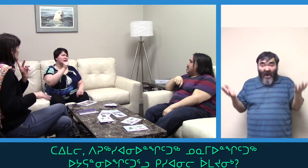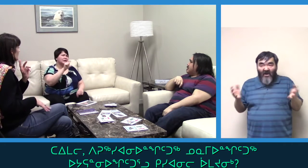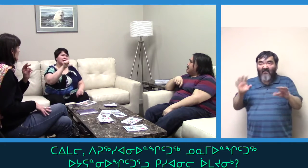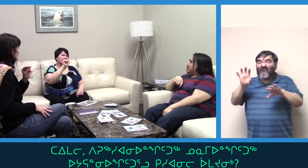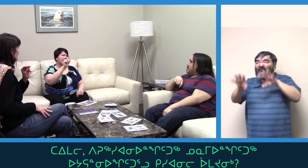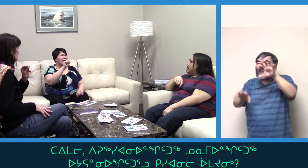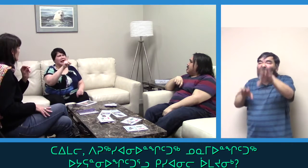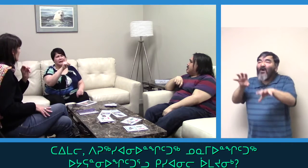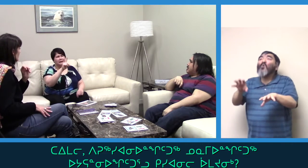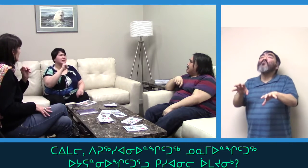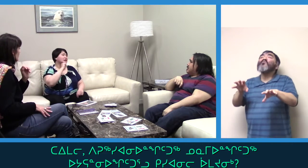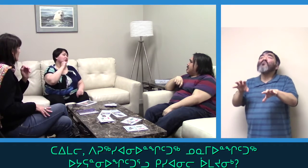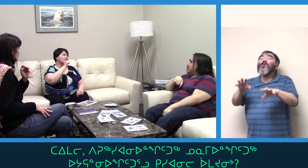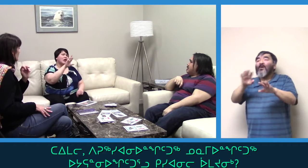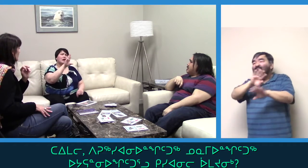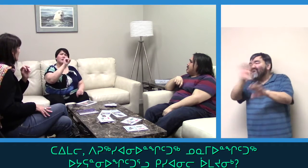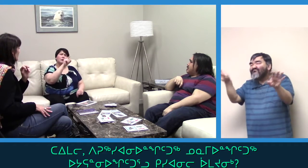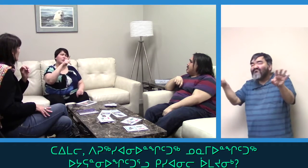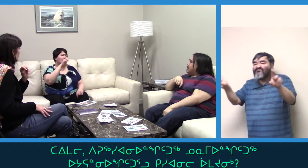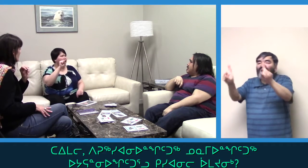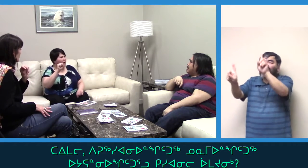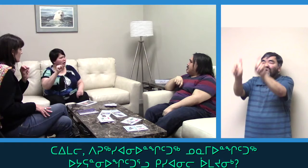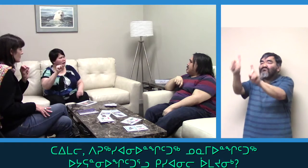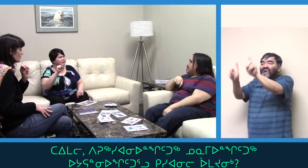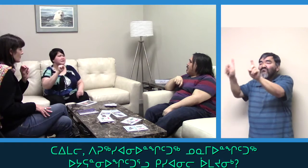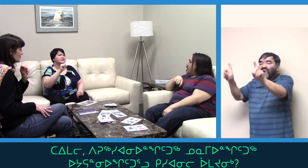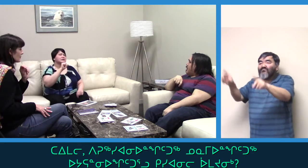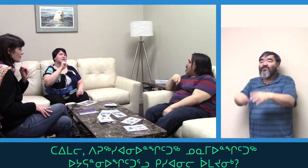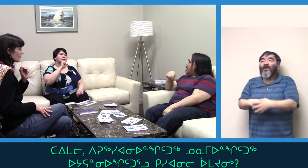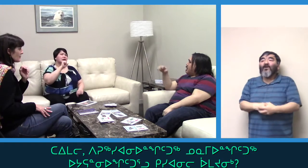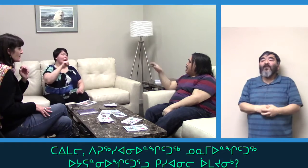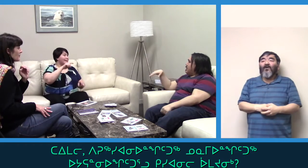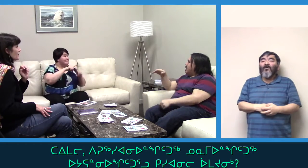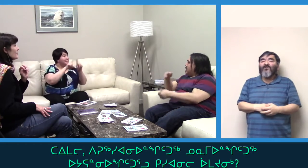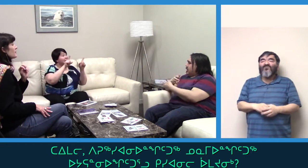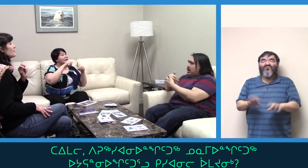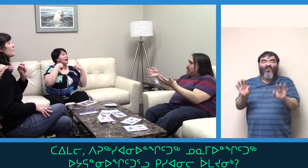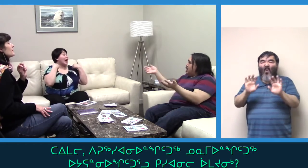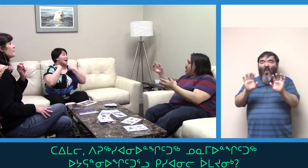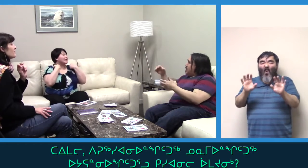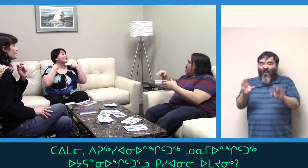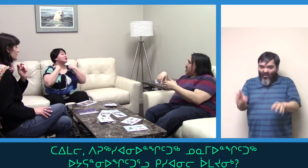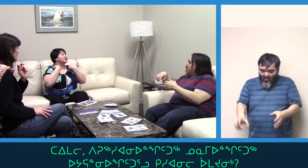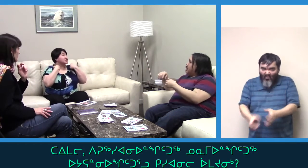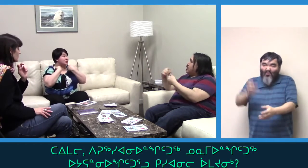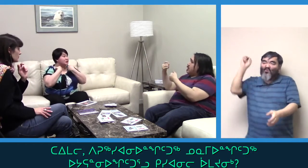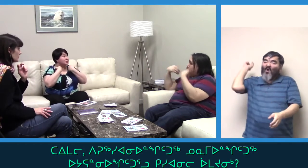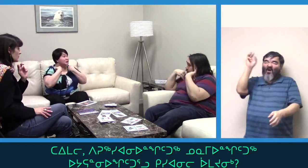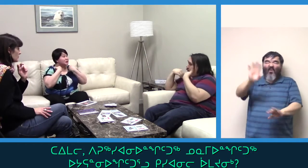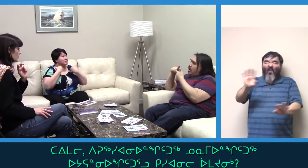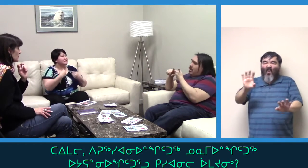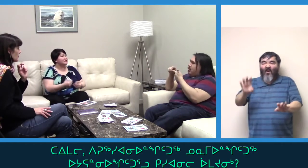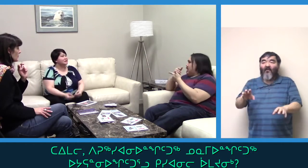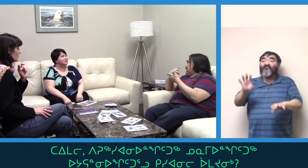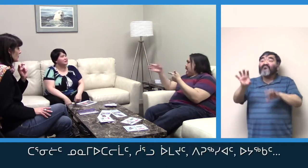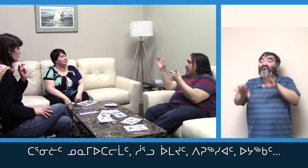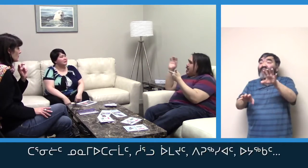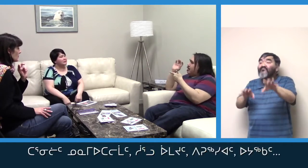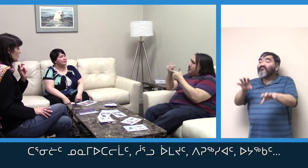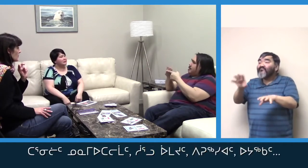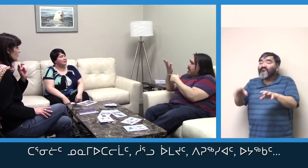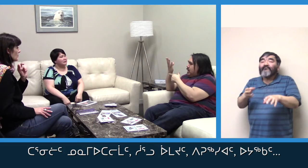flowers, not land, not rocks, but animals.